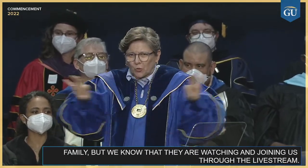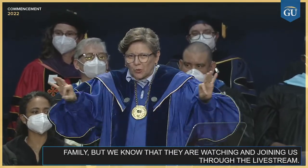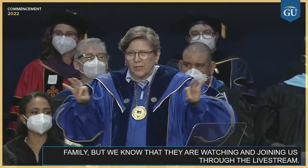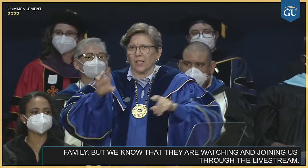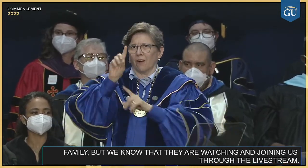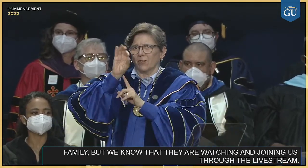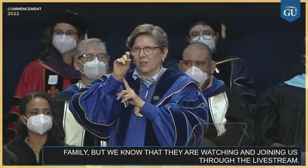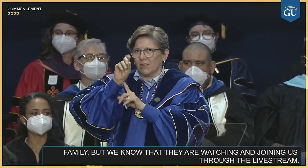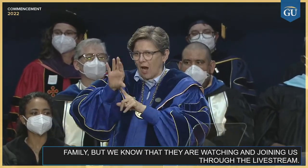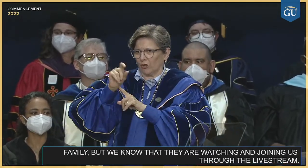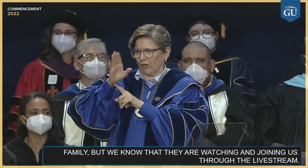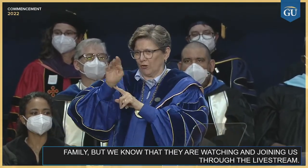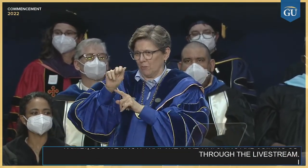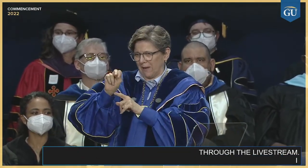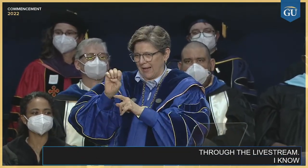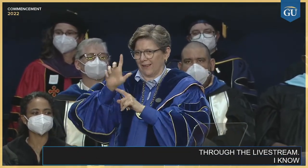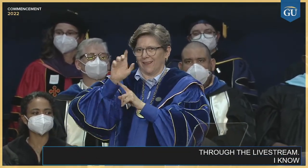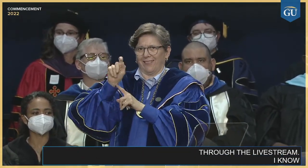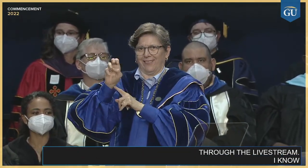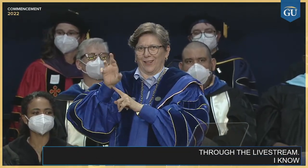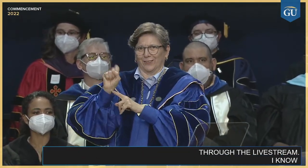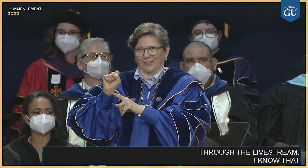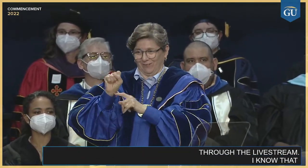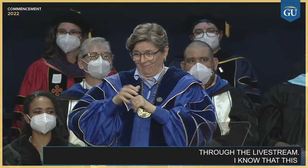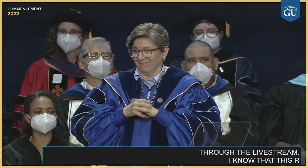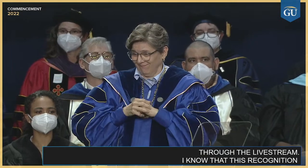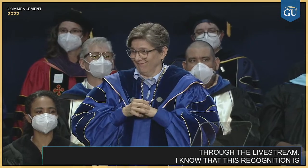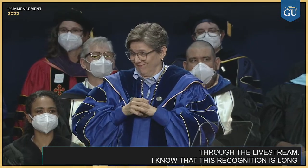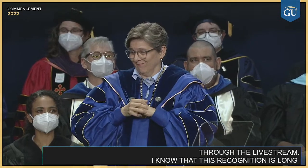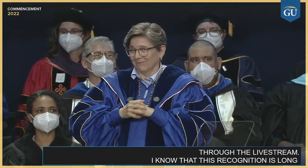we would like to award her the degree of Doctor of Humane Letters.